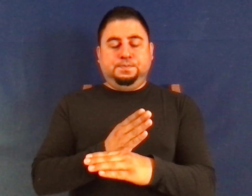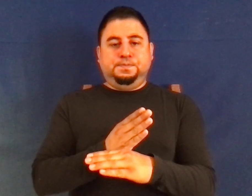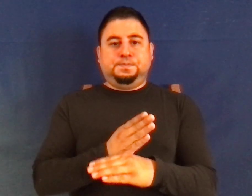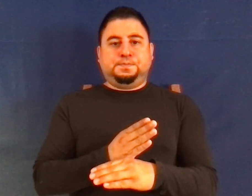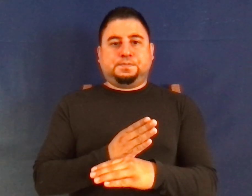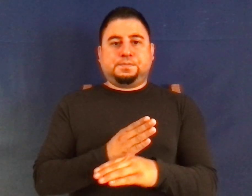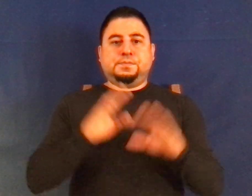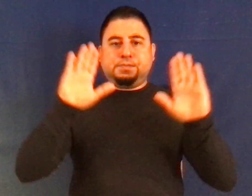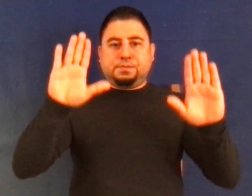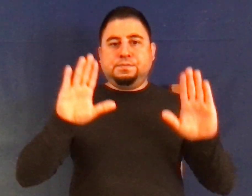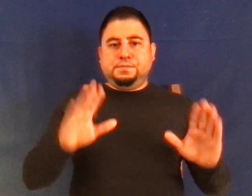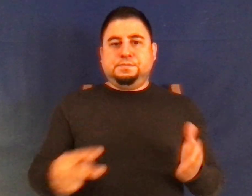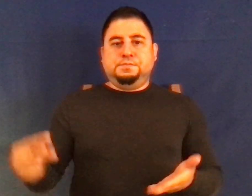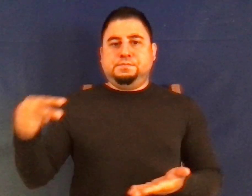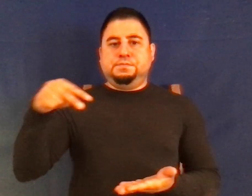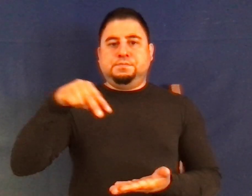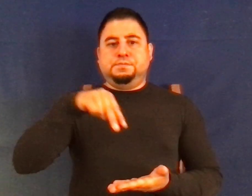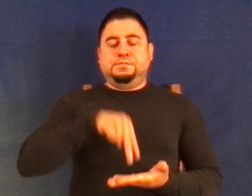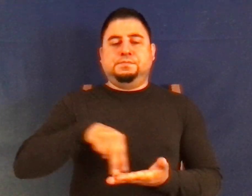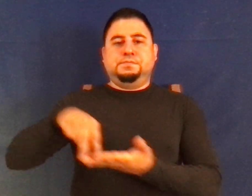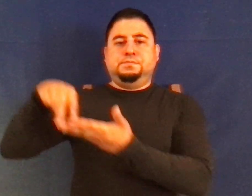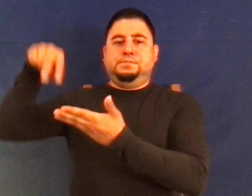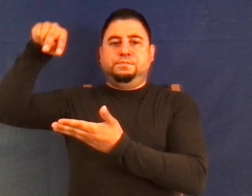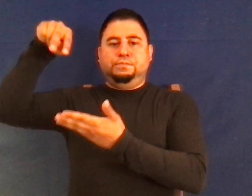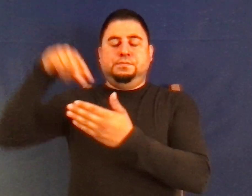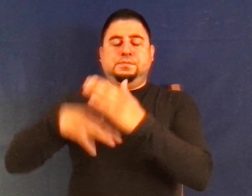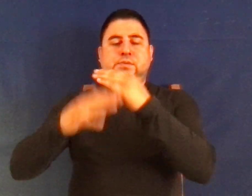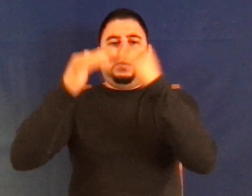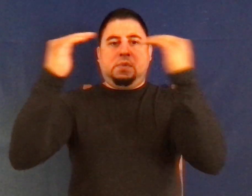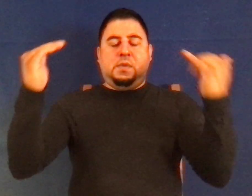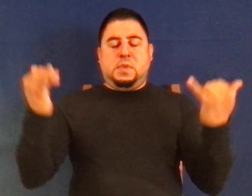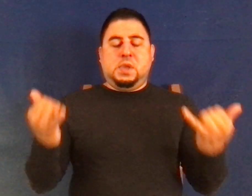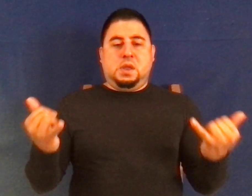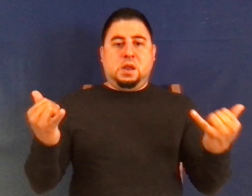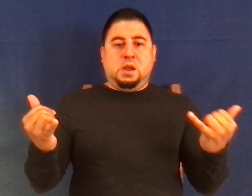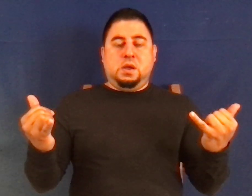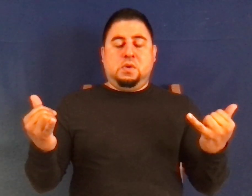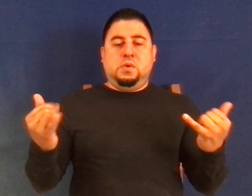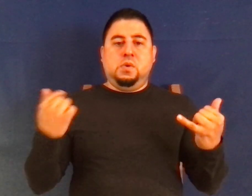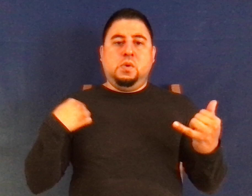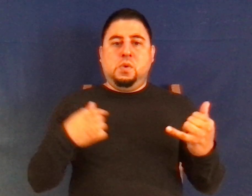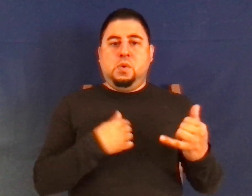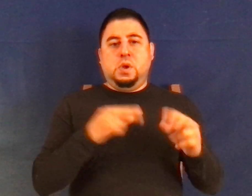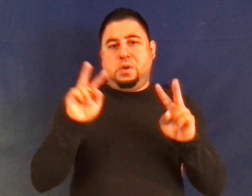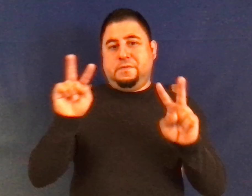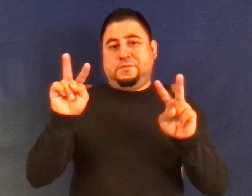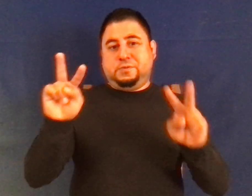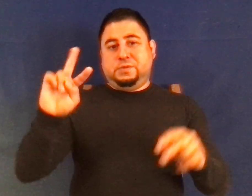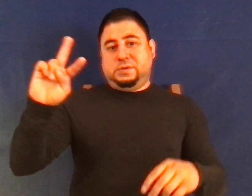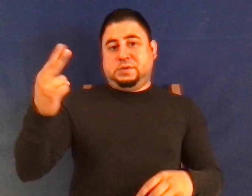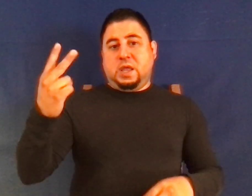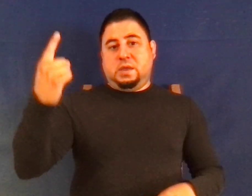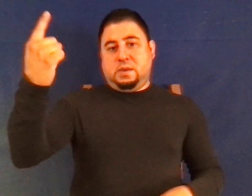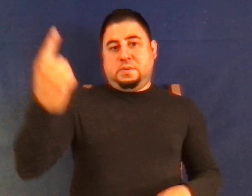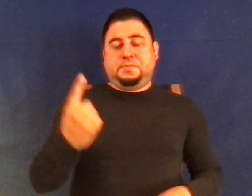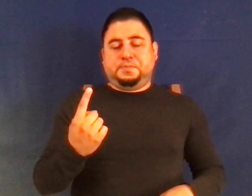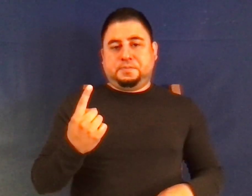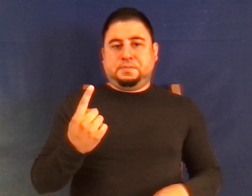his wondrous resurrection and ascension into heaven, and as we look forward to his second coming,